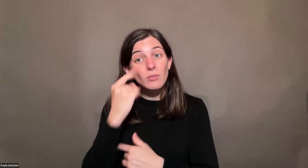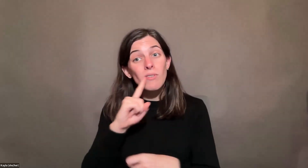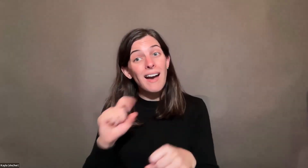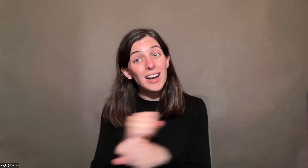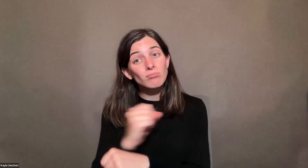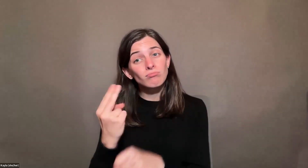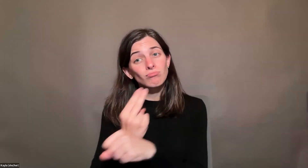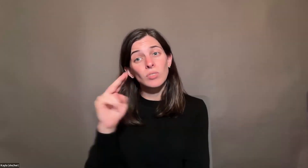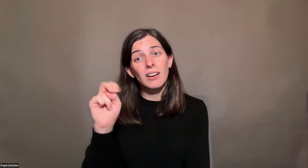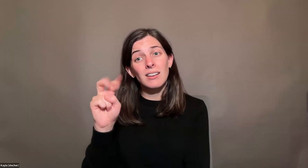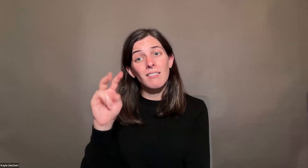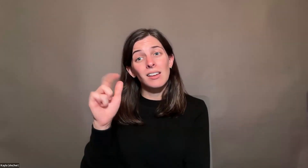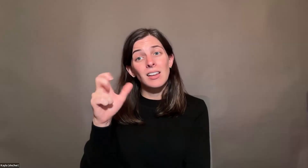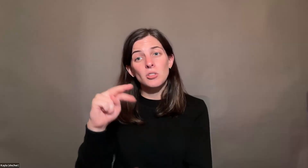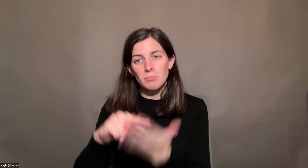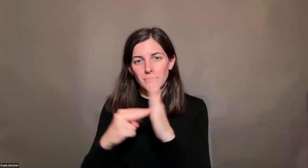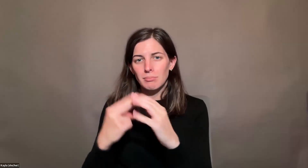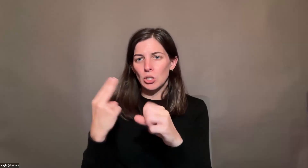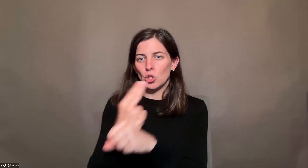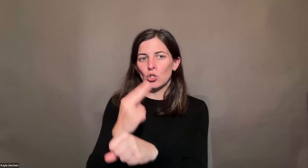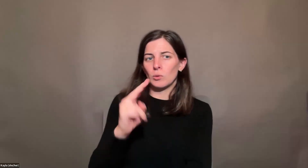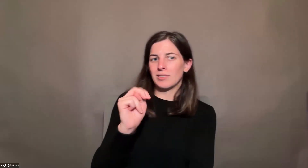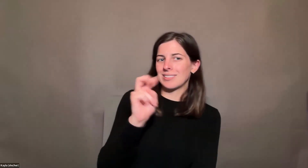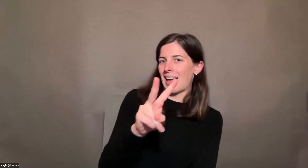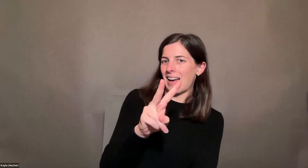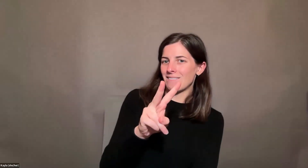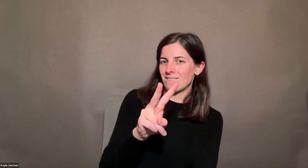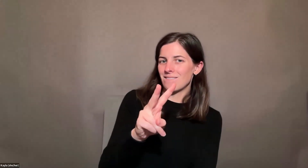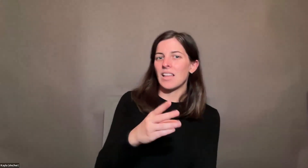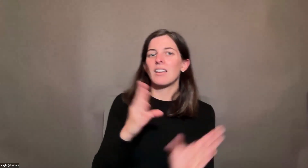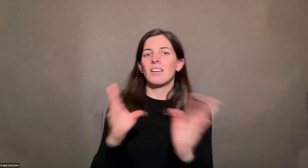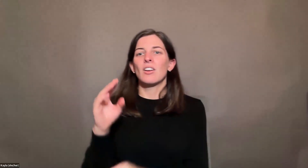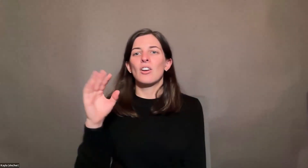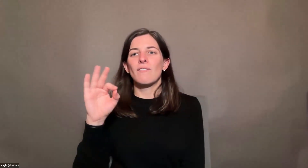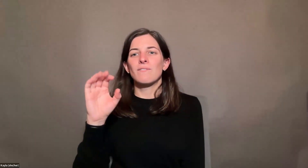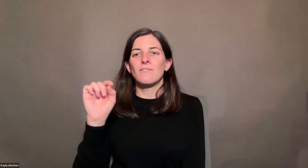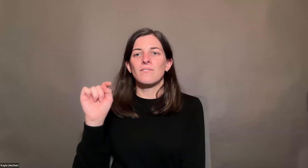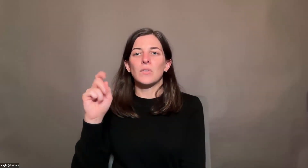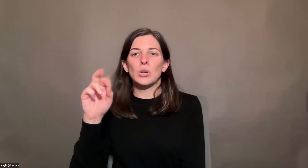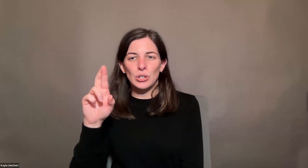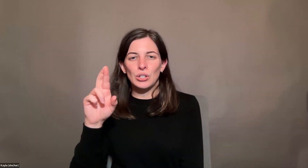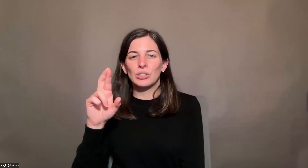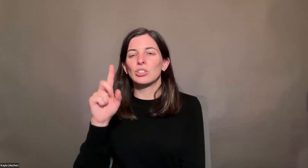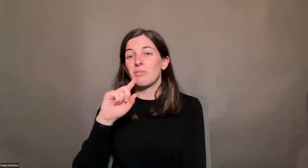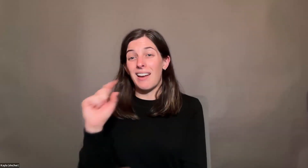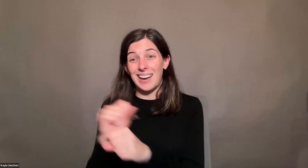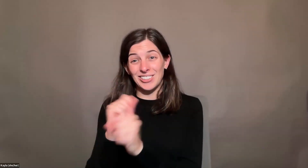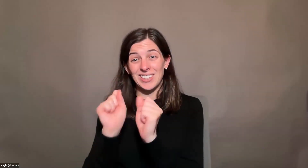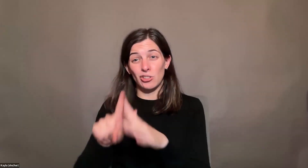nav, then footer for the site footer. So these are the things you can actually implement as a semantic HTML instead